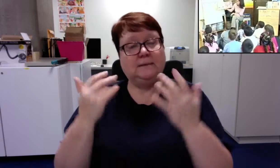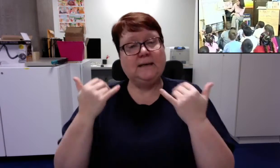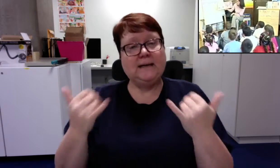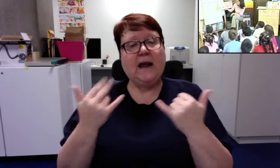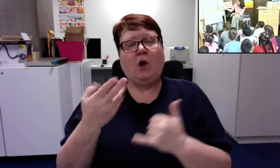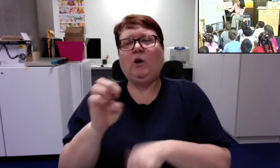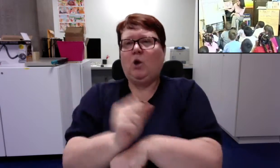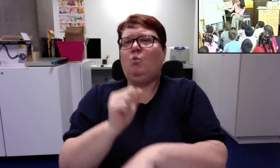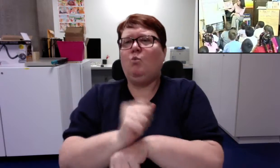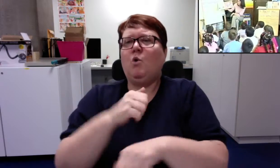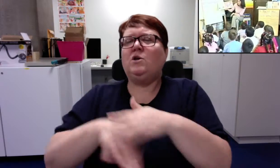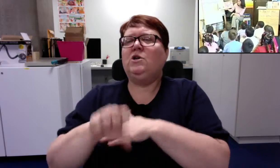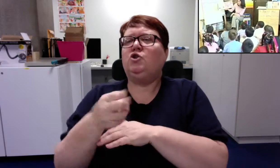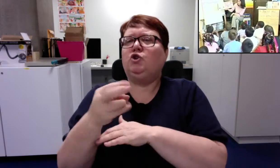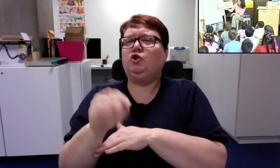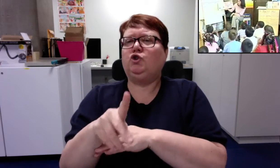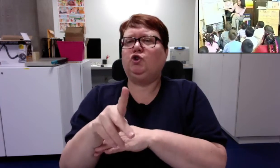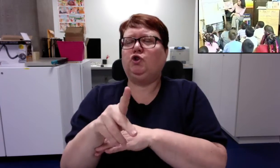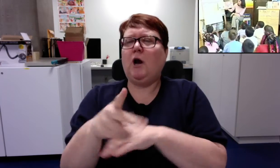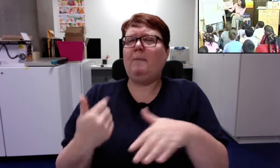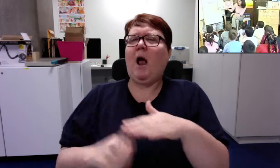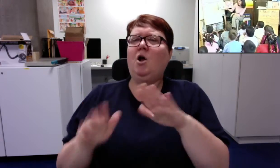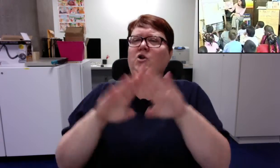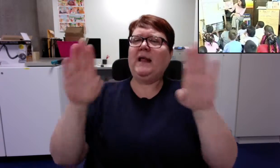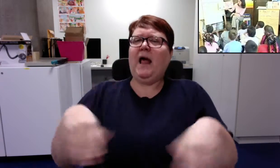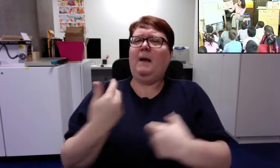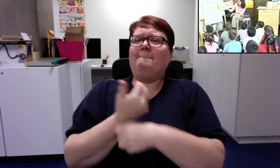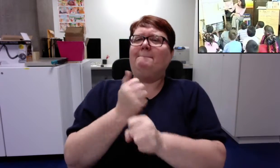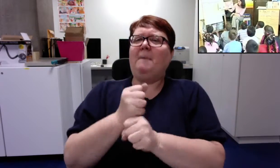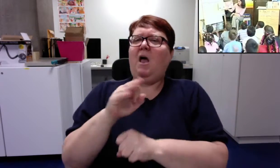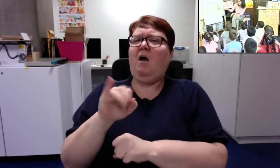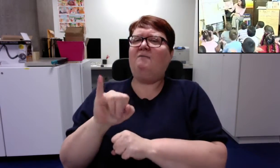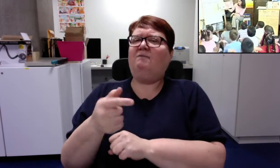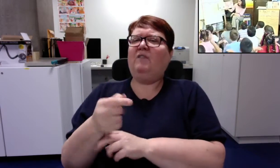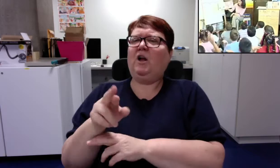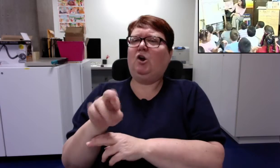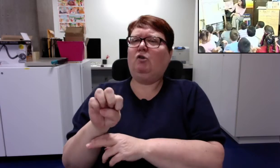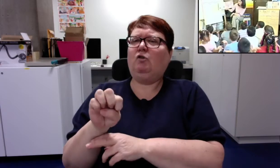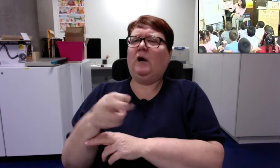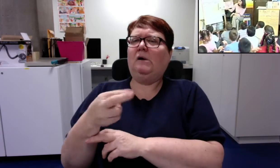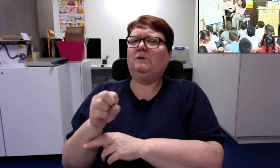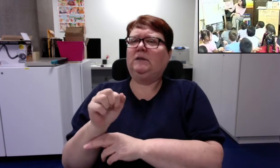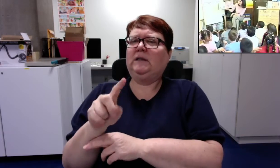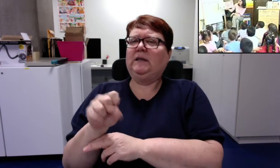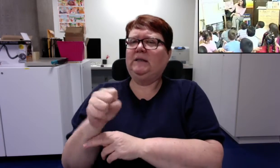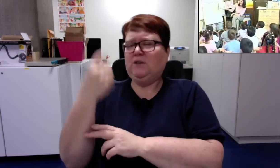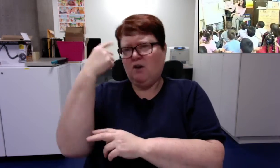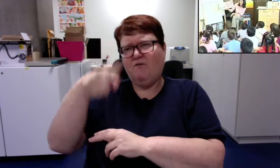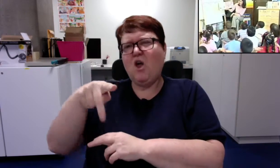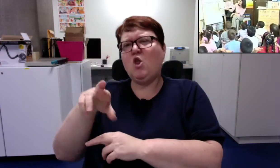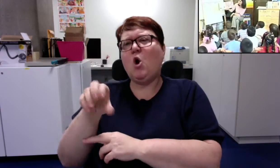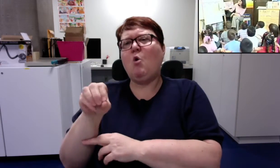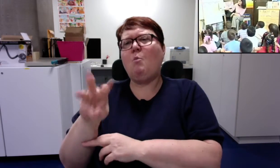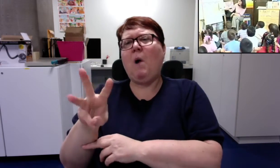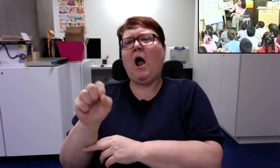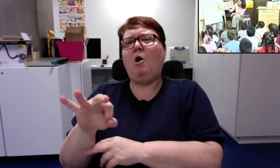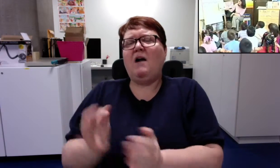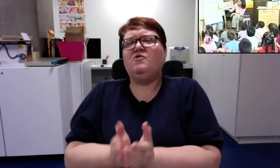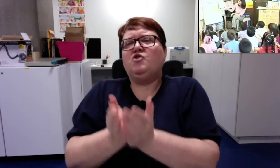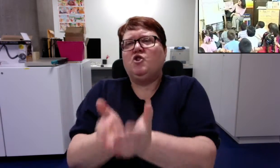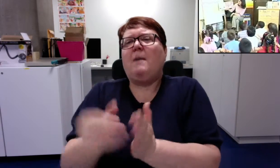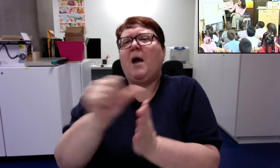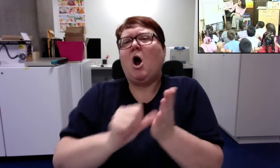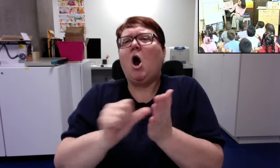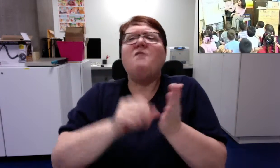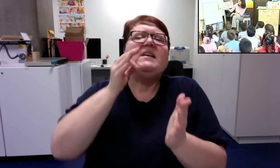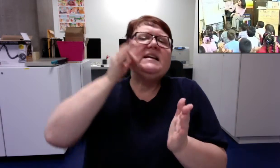Now, he worked in the shop at the bottom of the house making figureheads for the prows of ships and carving Indians